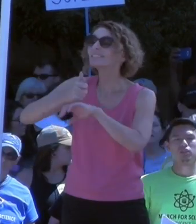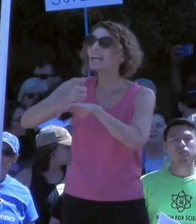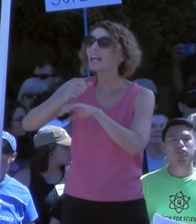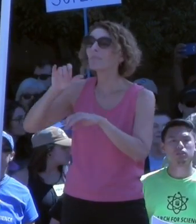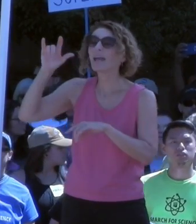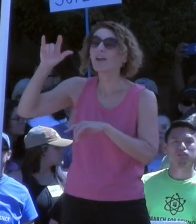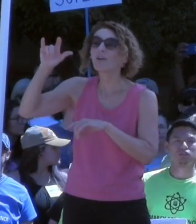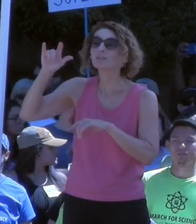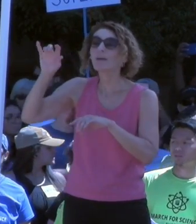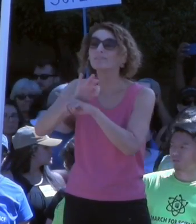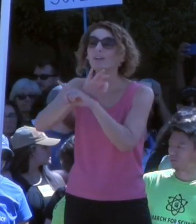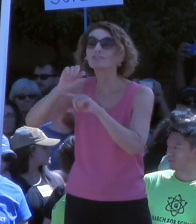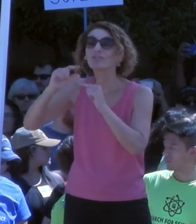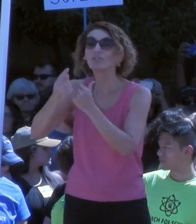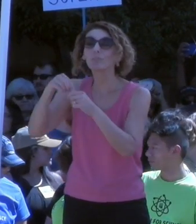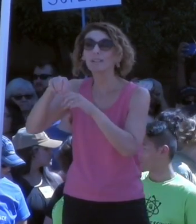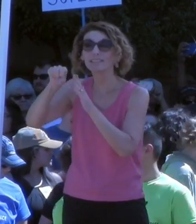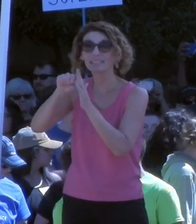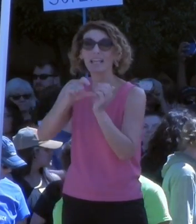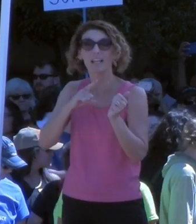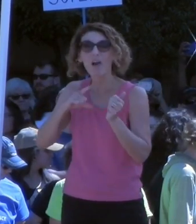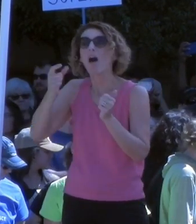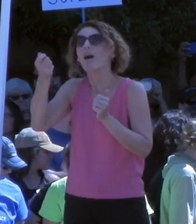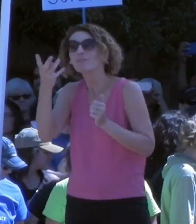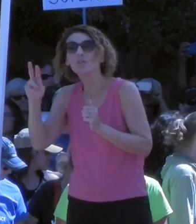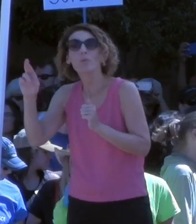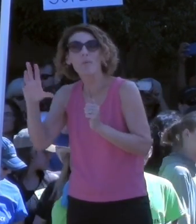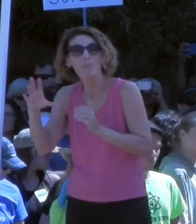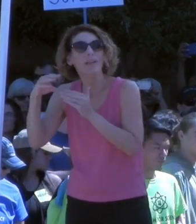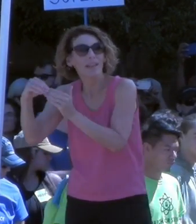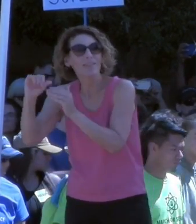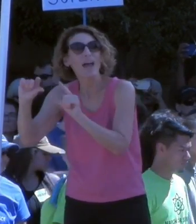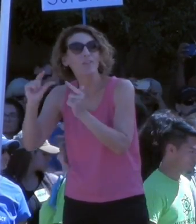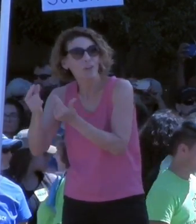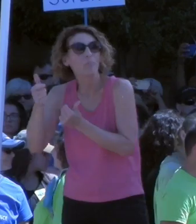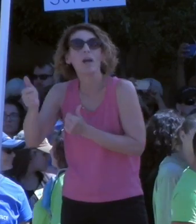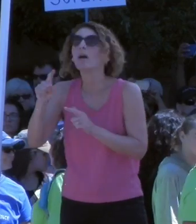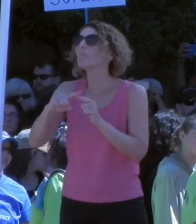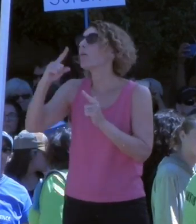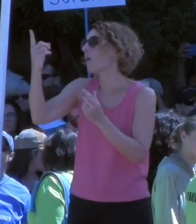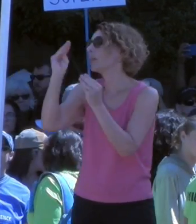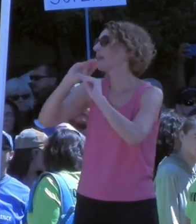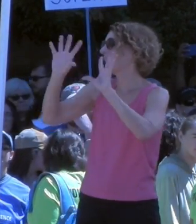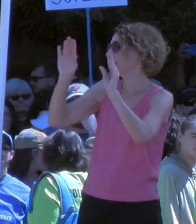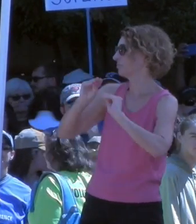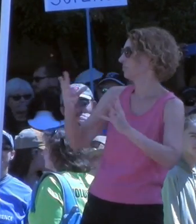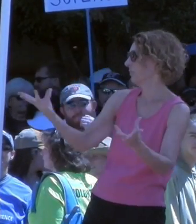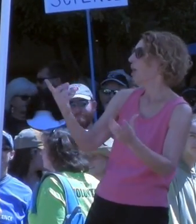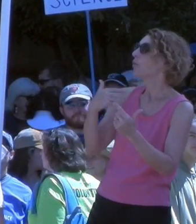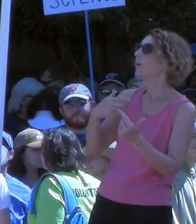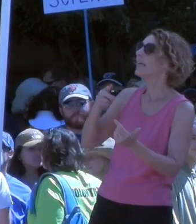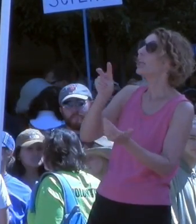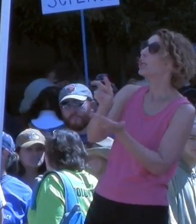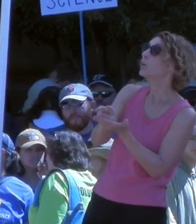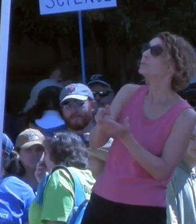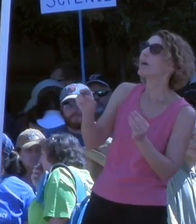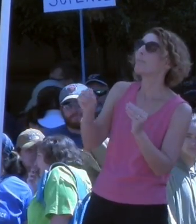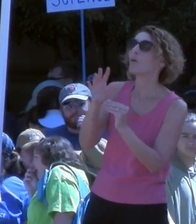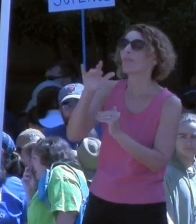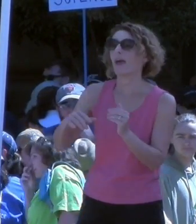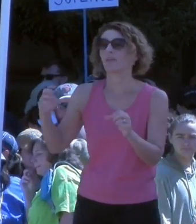state legislature that's actually led by a few Republicans. But let me make it clear, we are losing much more than we are winning, and that's a